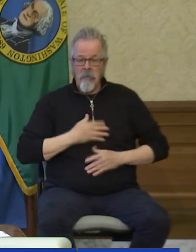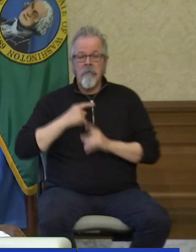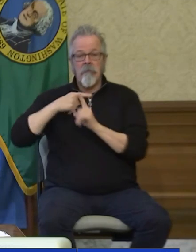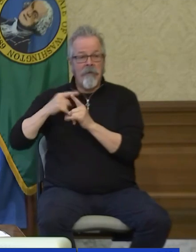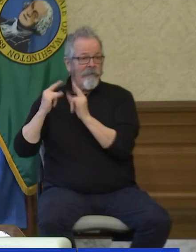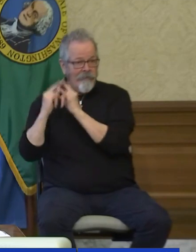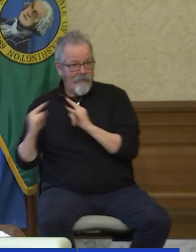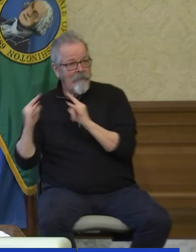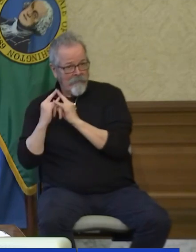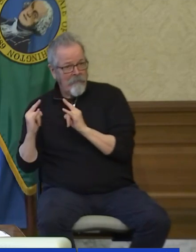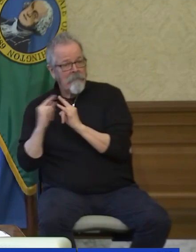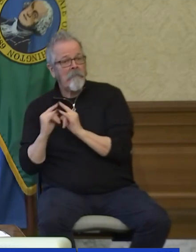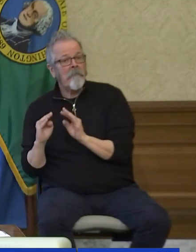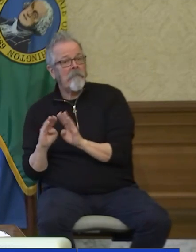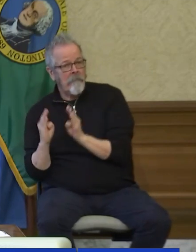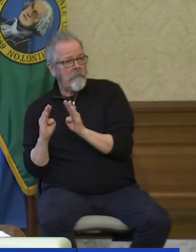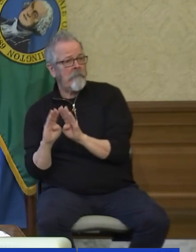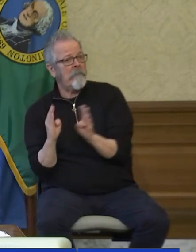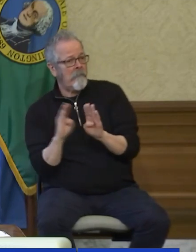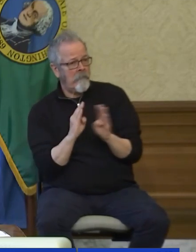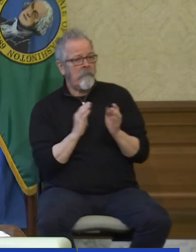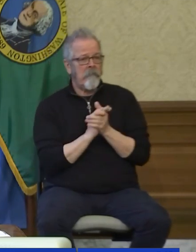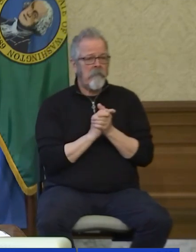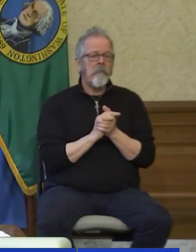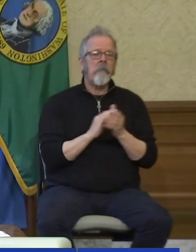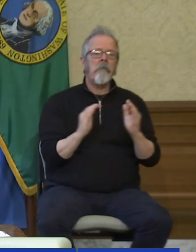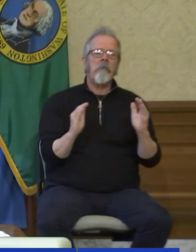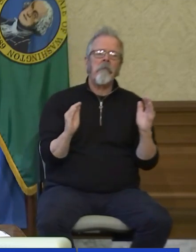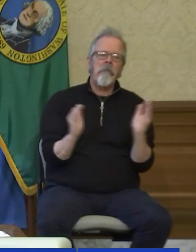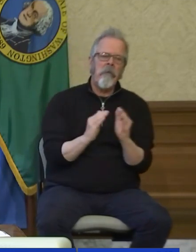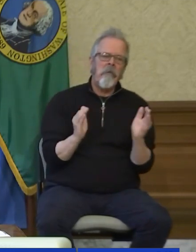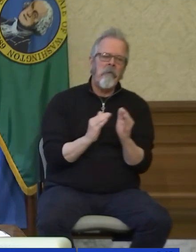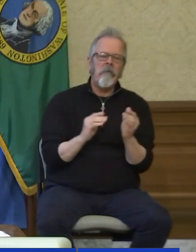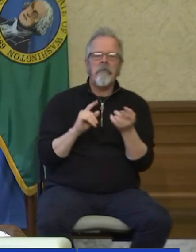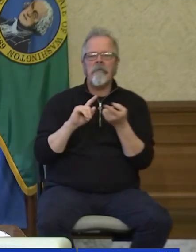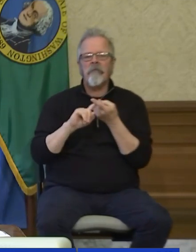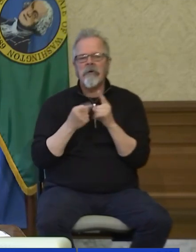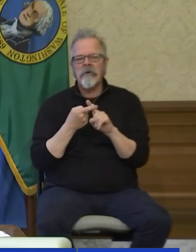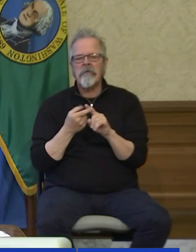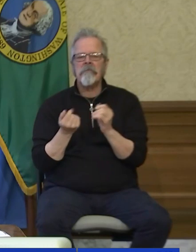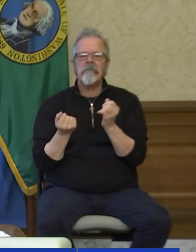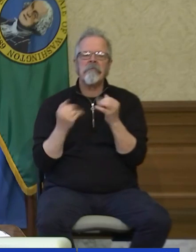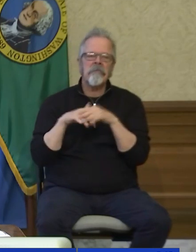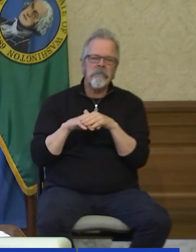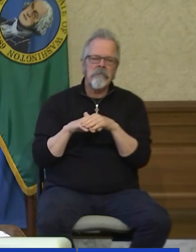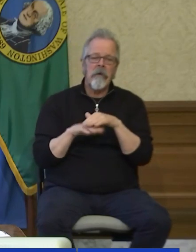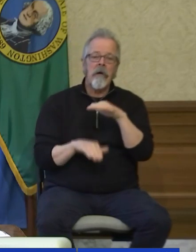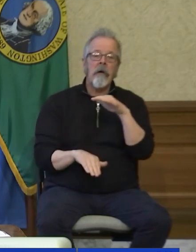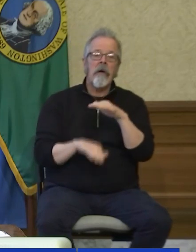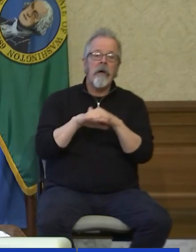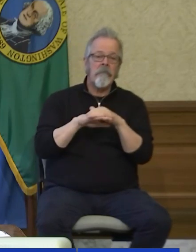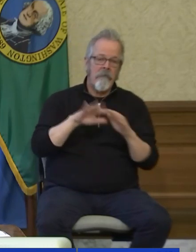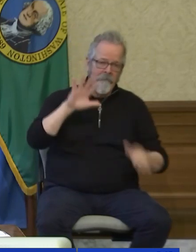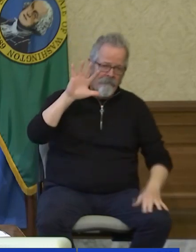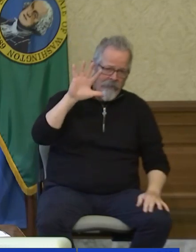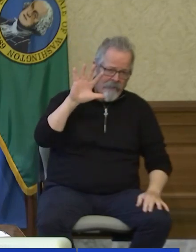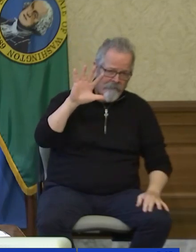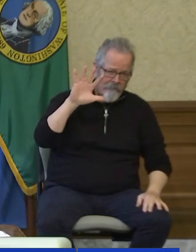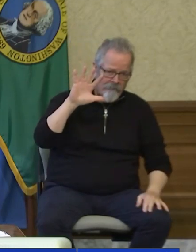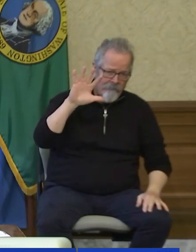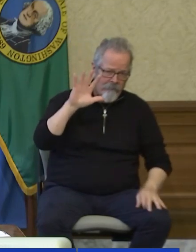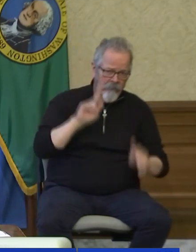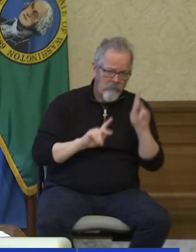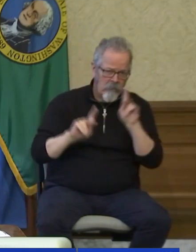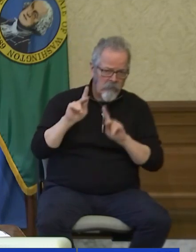be welcome, as well as new construction and in-store retail purchases. All of these, of course, with appropriate